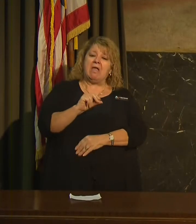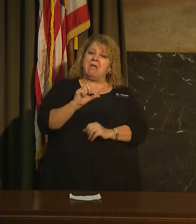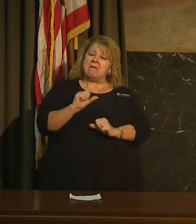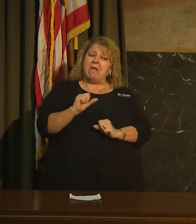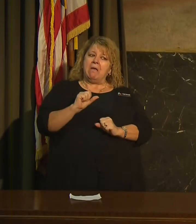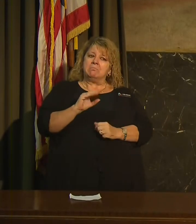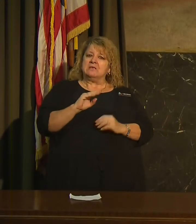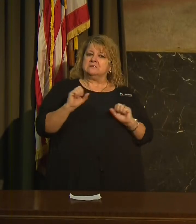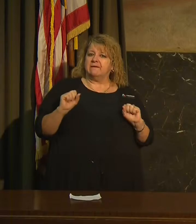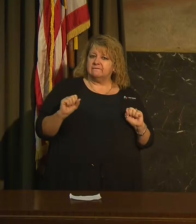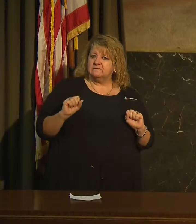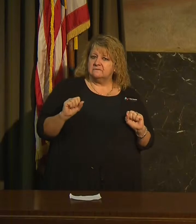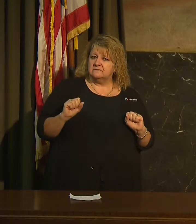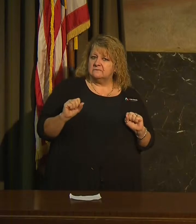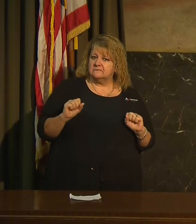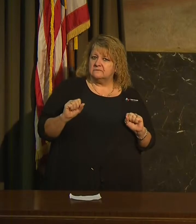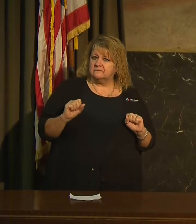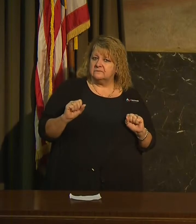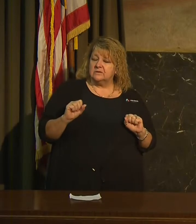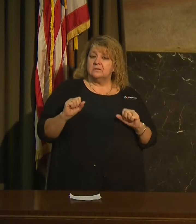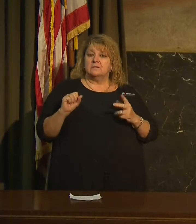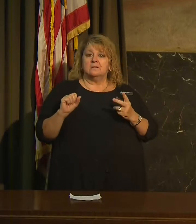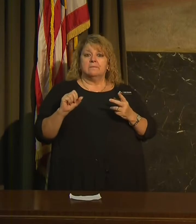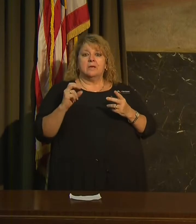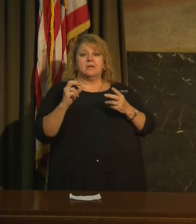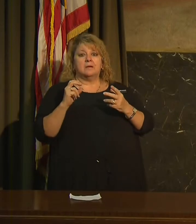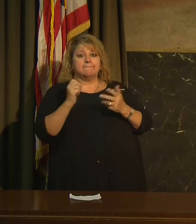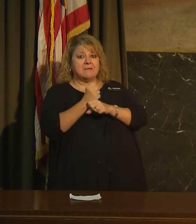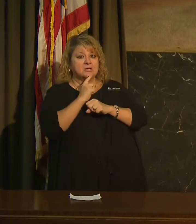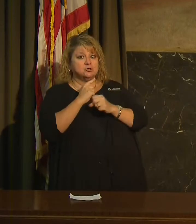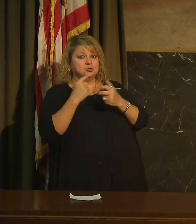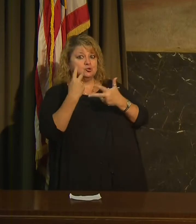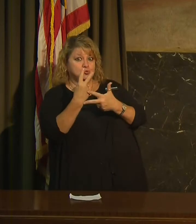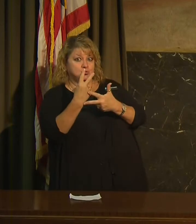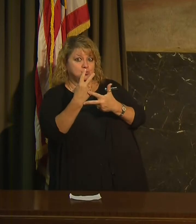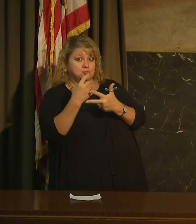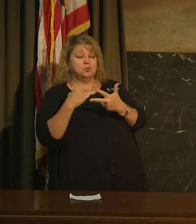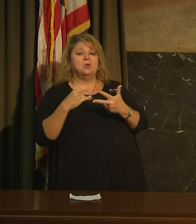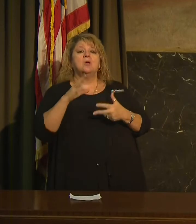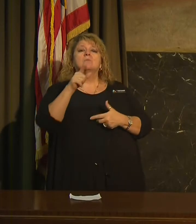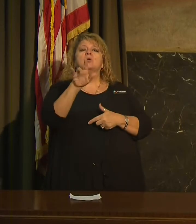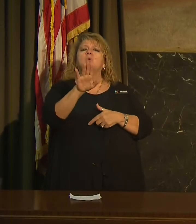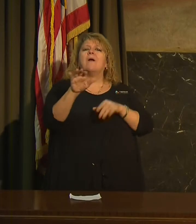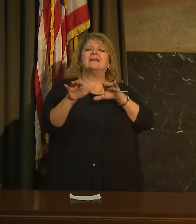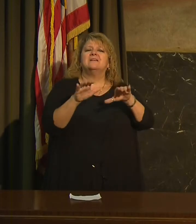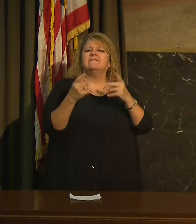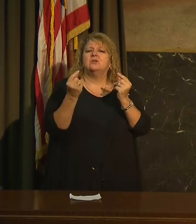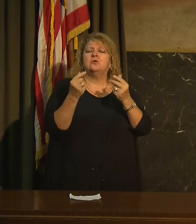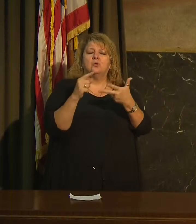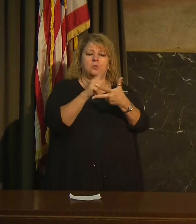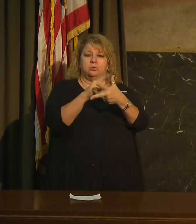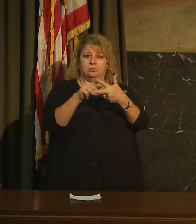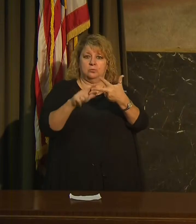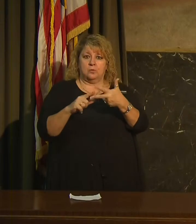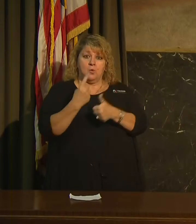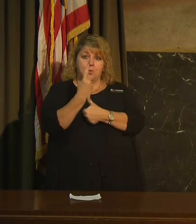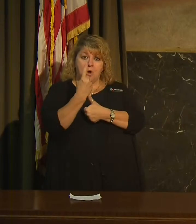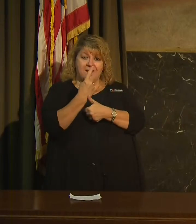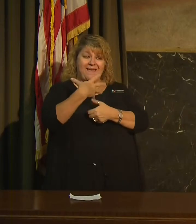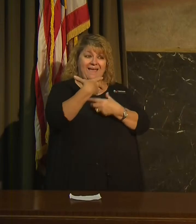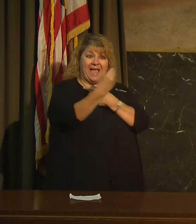be. Make sure your activities meets 2 of the 3 following conditions: